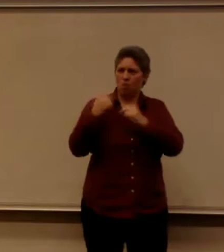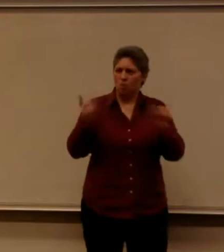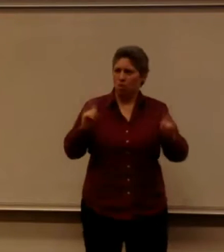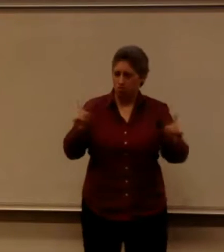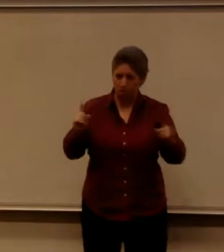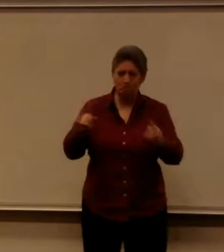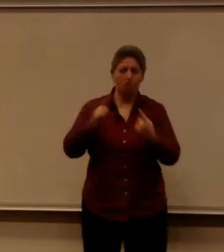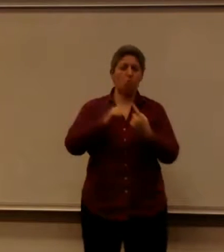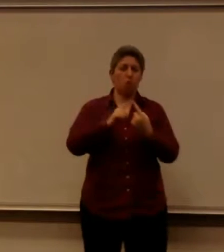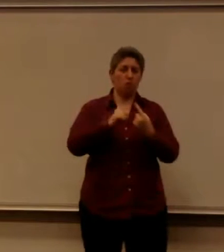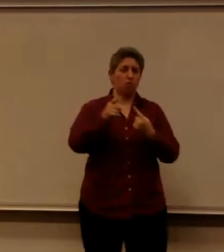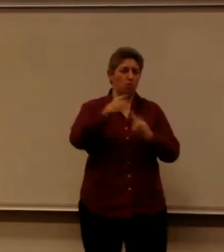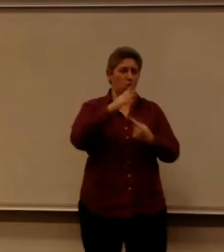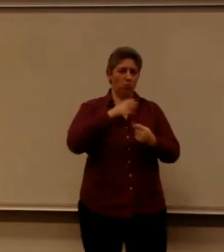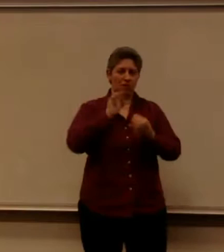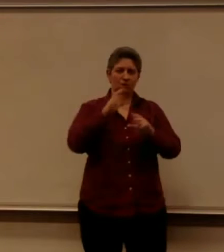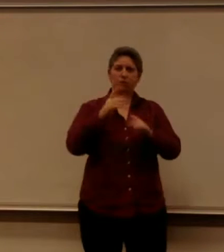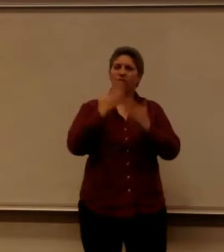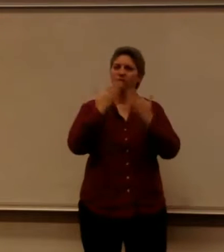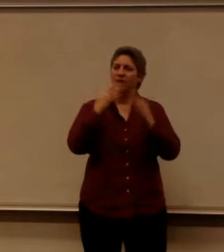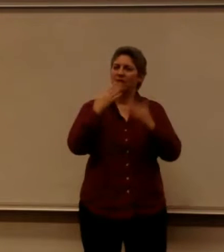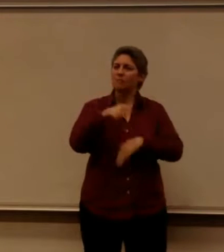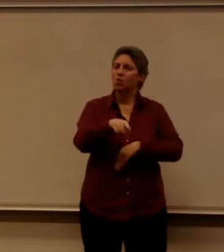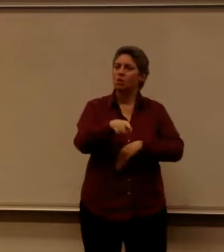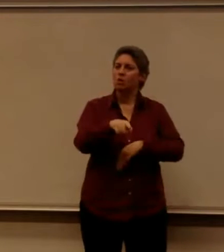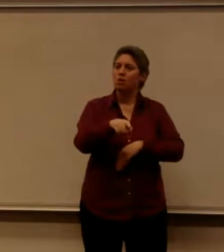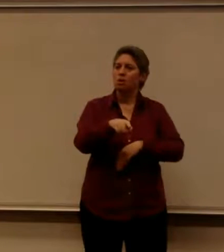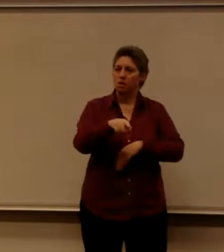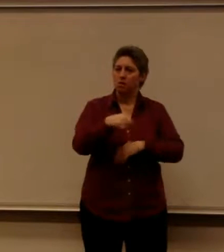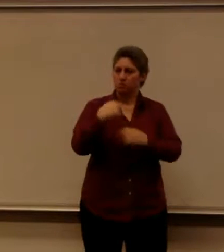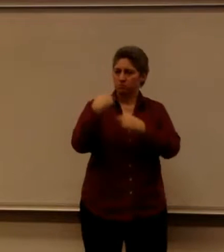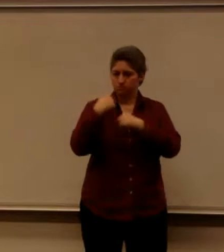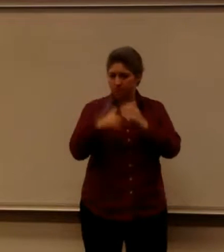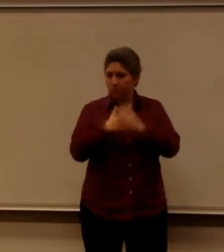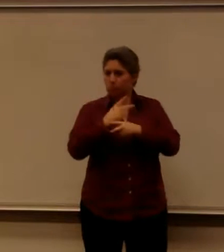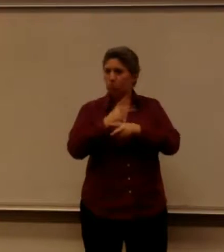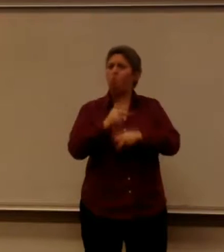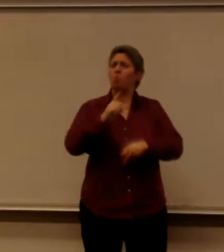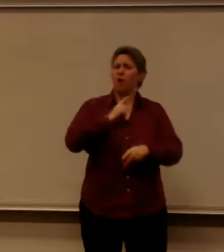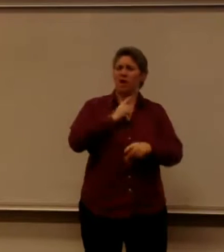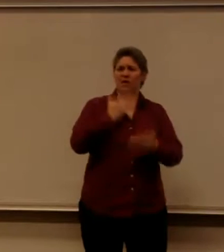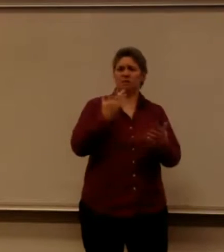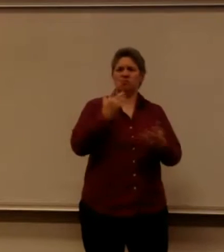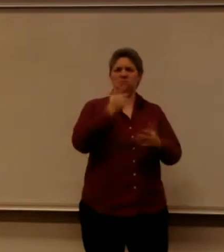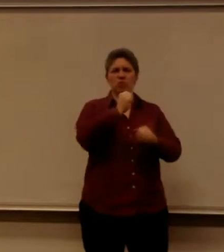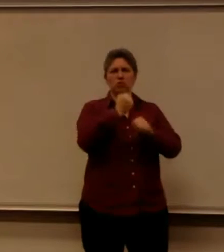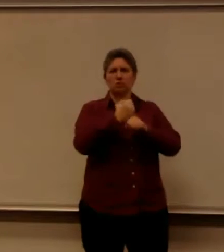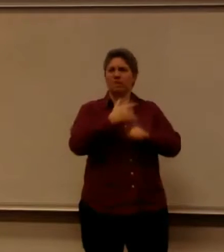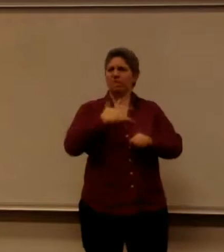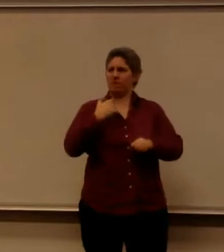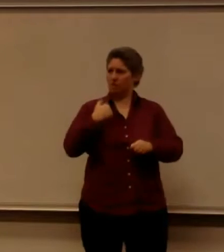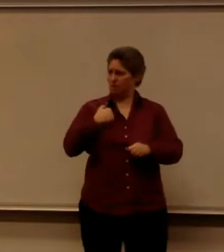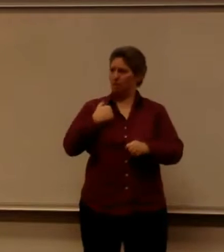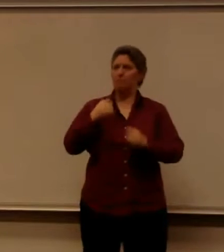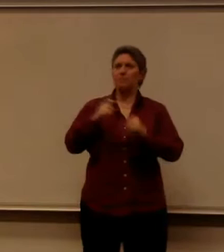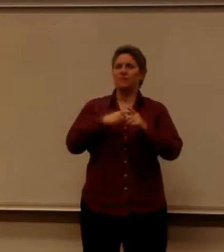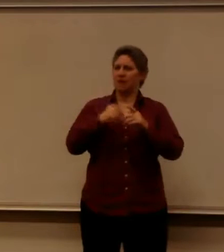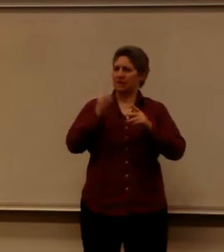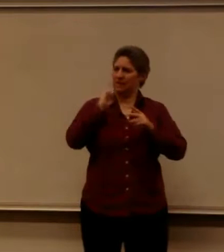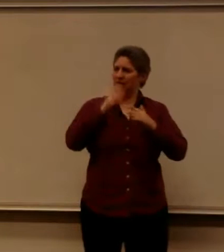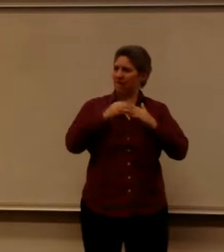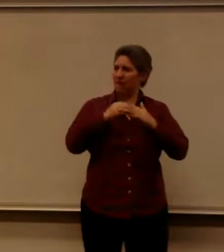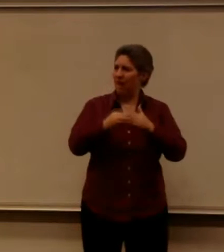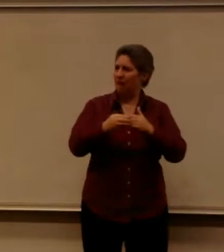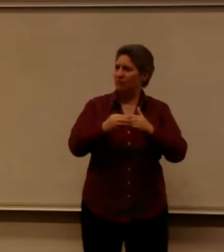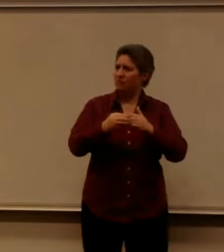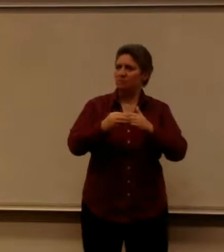So I can talk about BDA Scotland's role initially. First of all, we oversee the administration of that Facebook group, as I said.